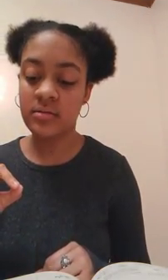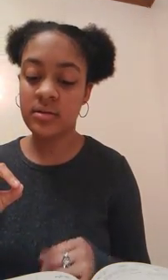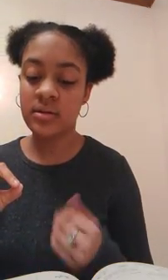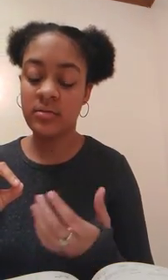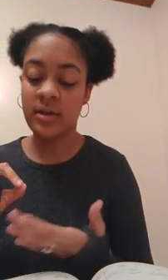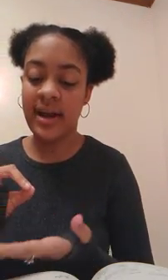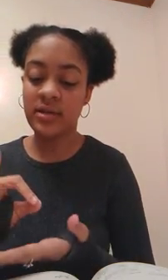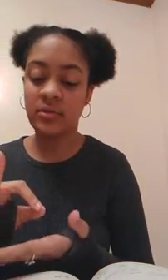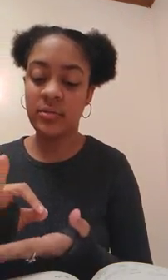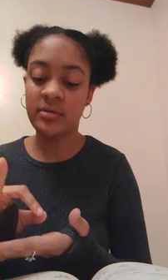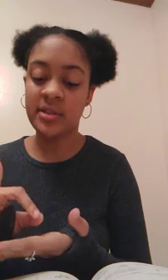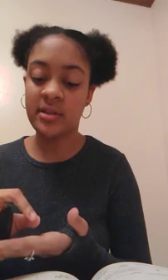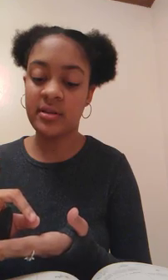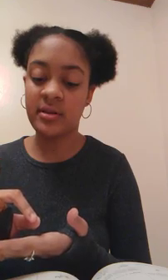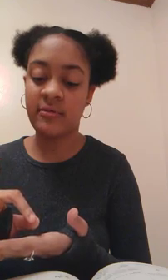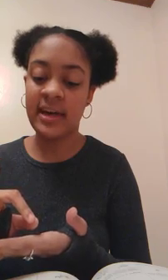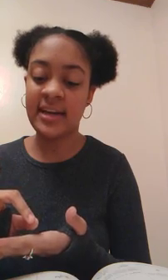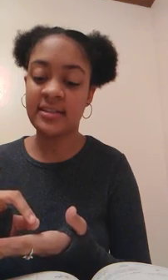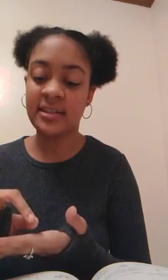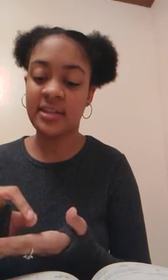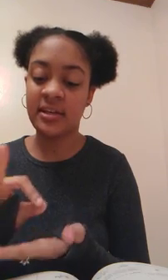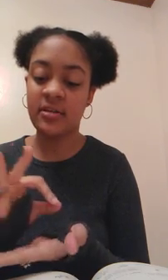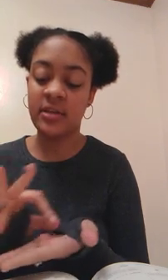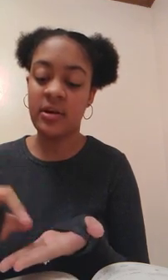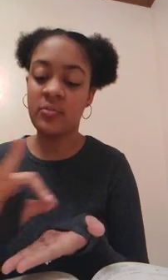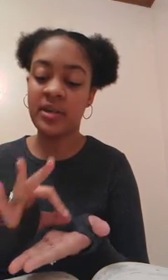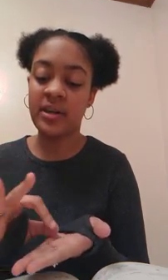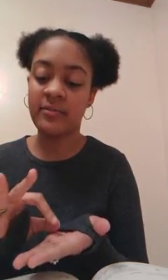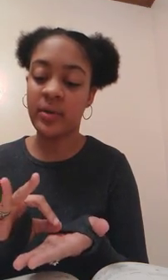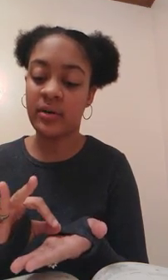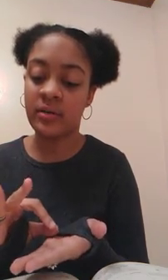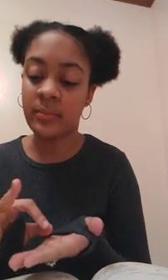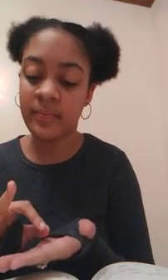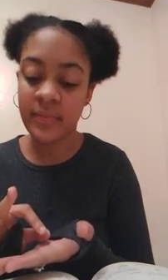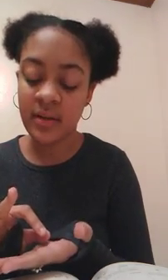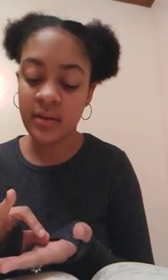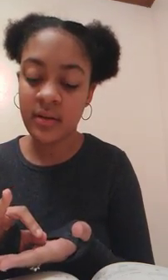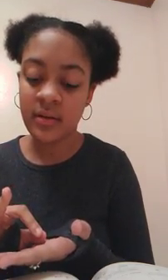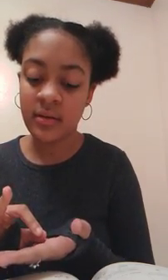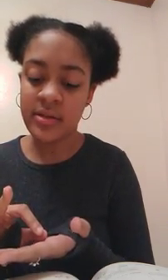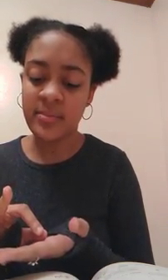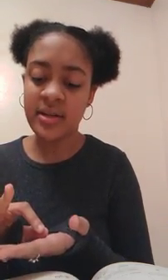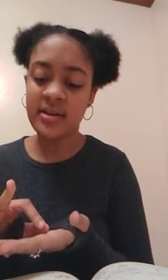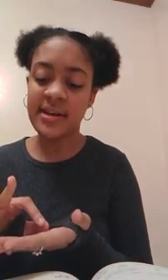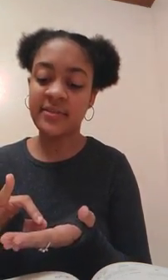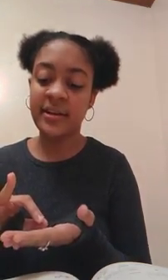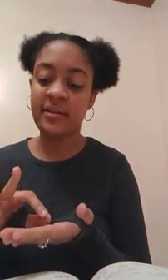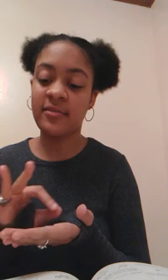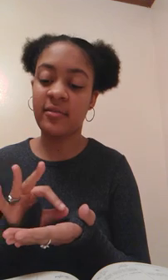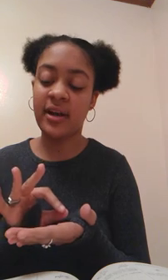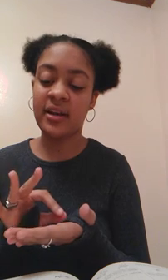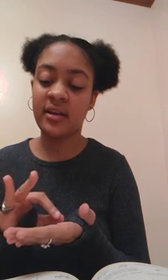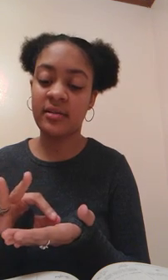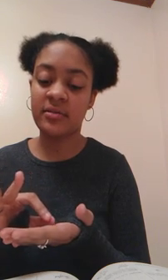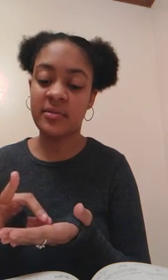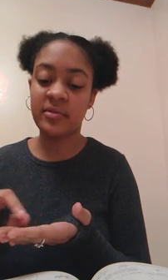goes through the natural motion of hand stitching on the open left palm. The thumb and index finger of the right hand are then